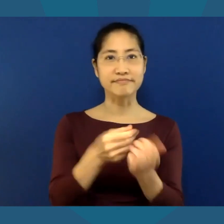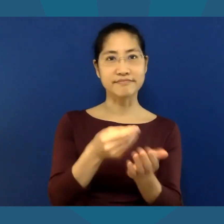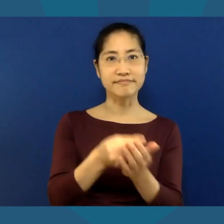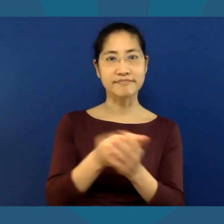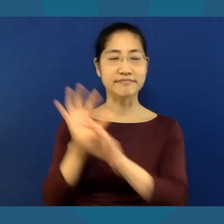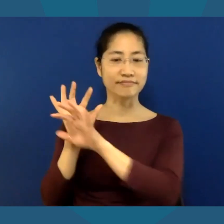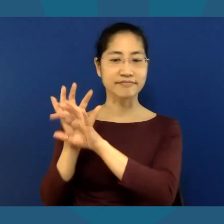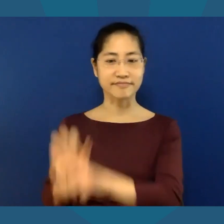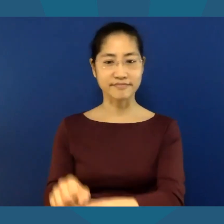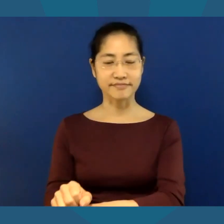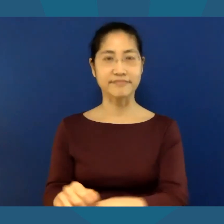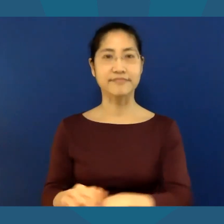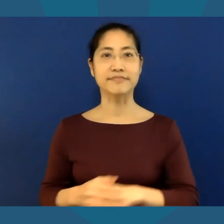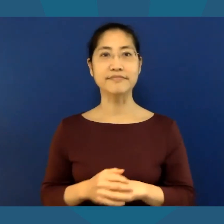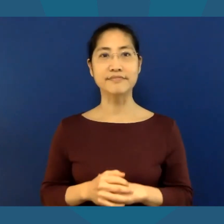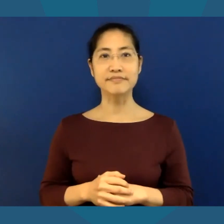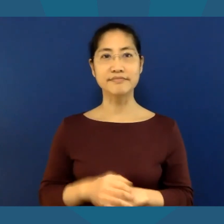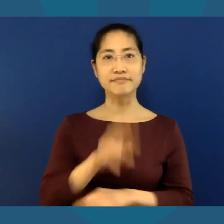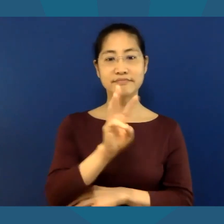Campaign funding, traditional.